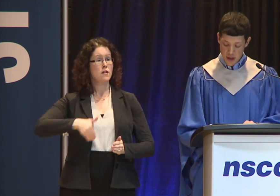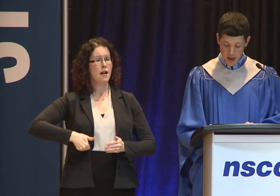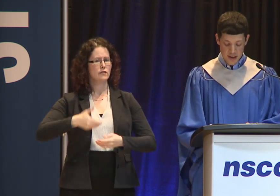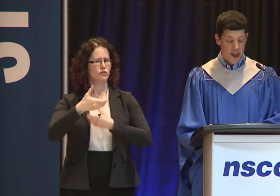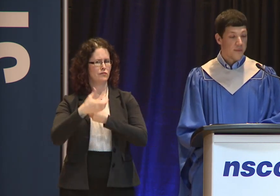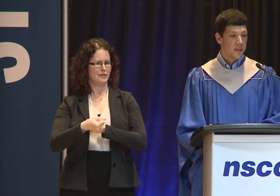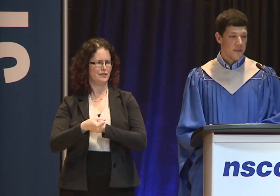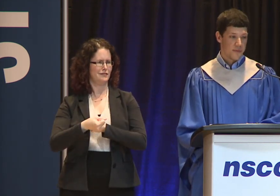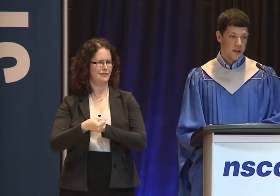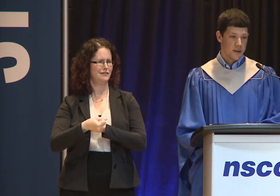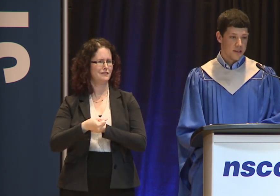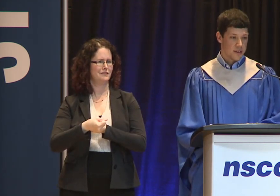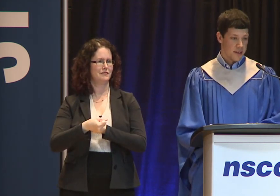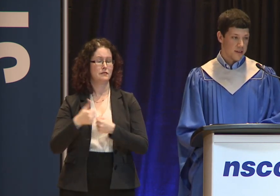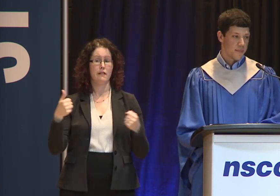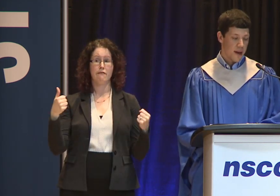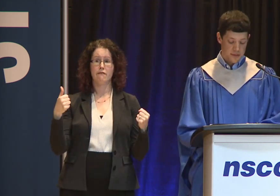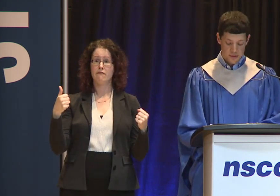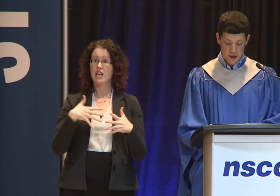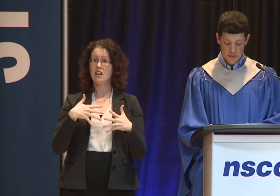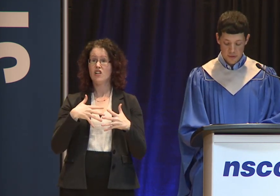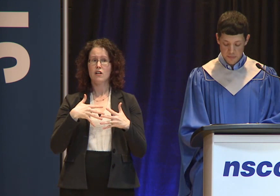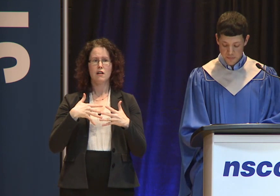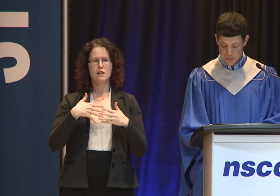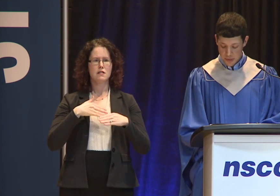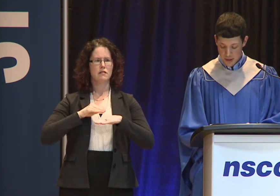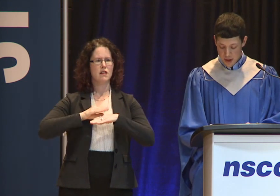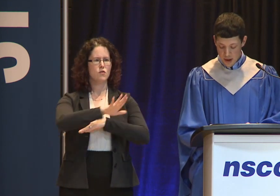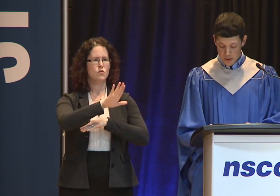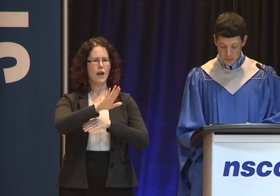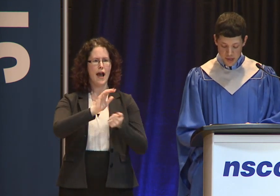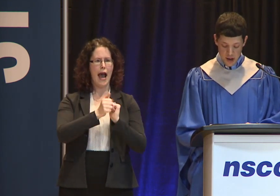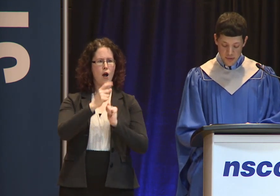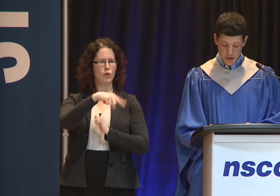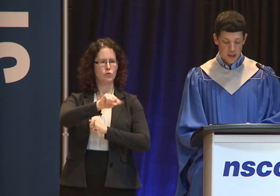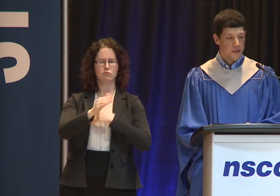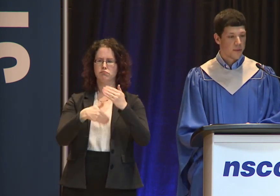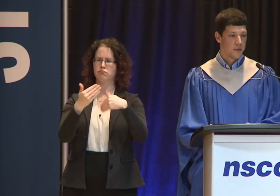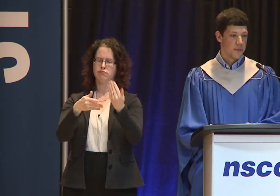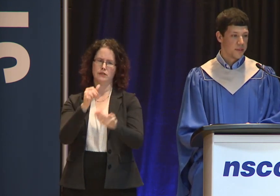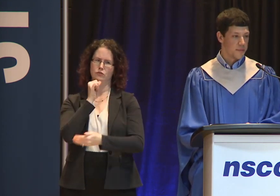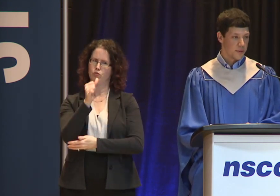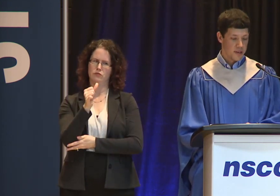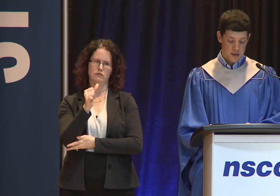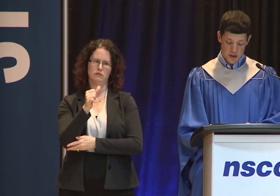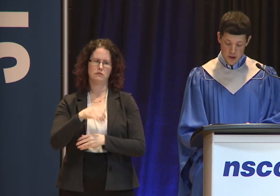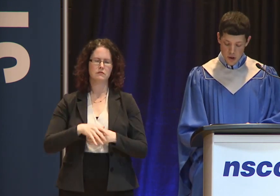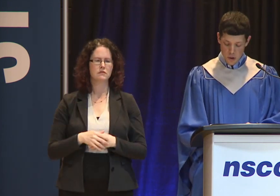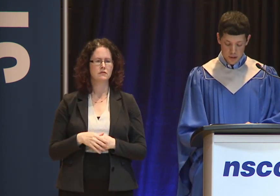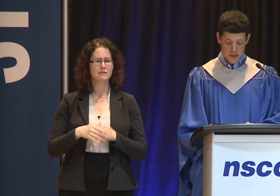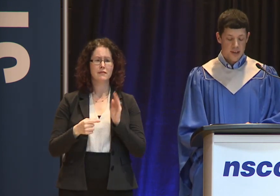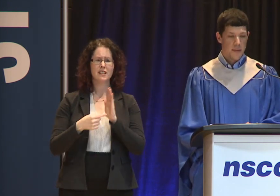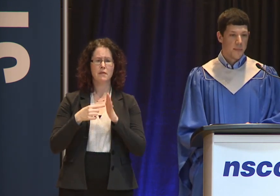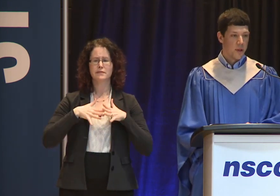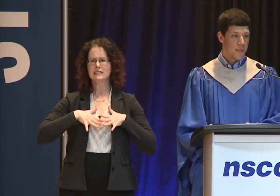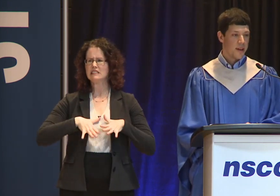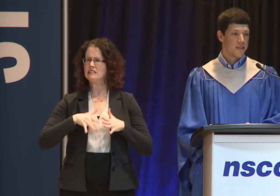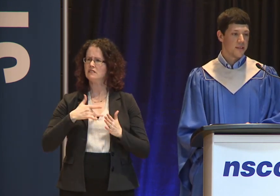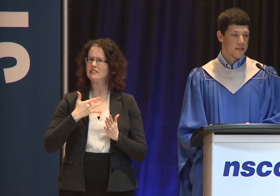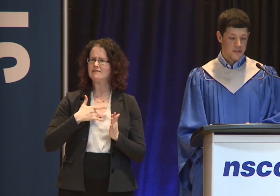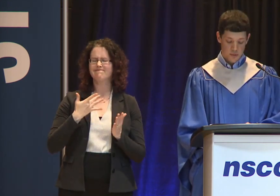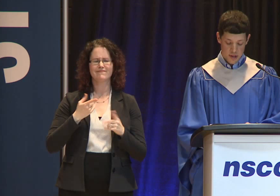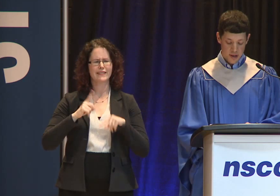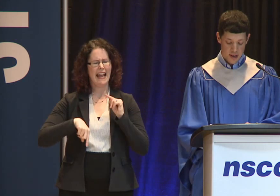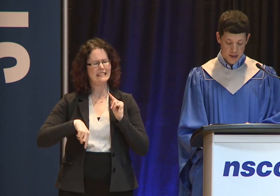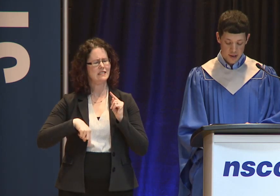them. And never let fear dictate the path you travel. There will be times in your life where you'll feel depleted or less capable at